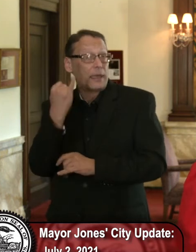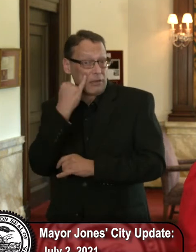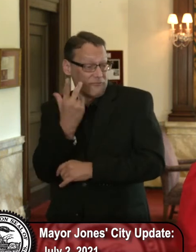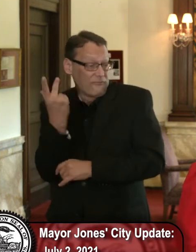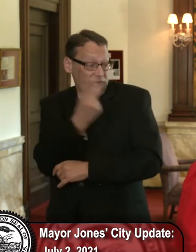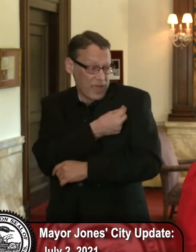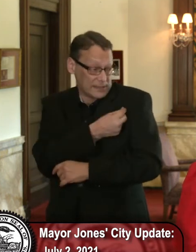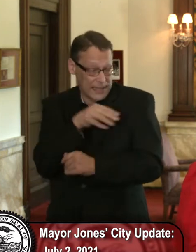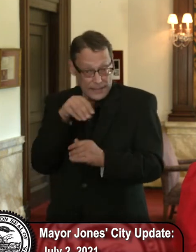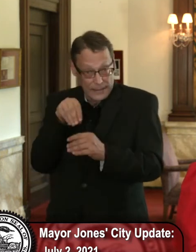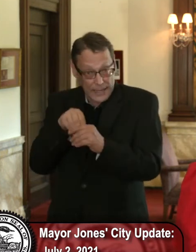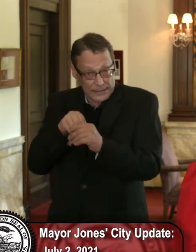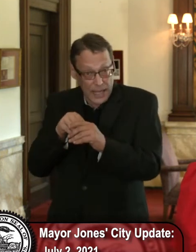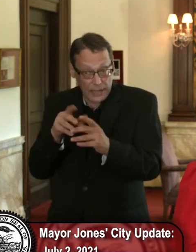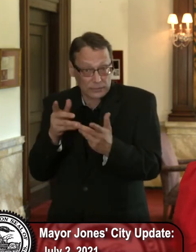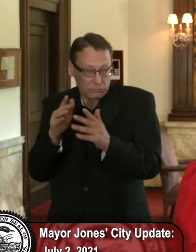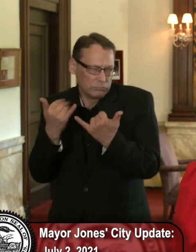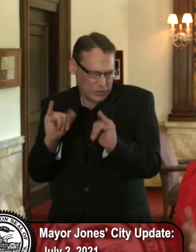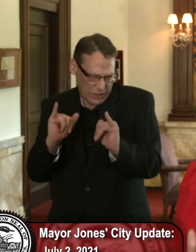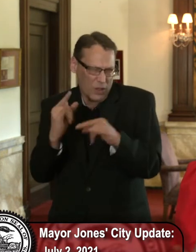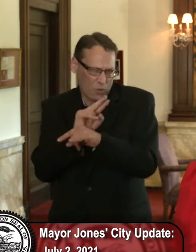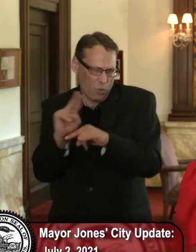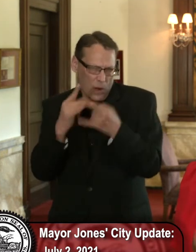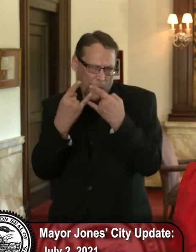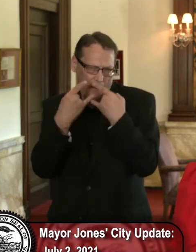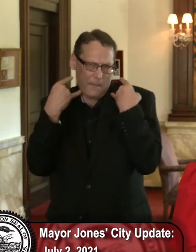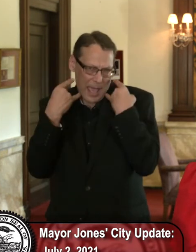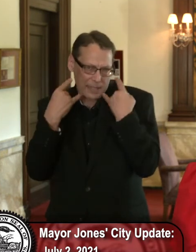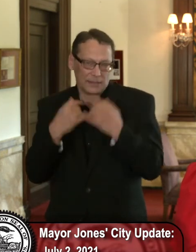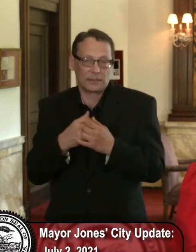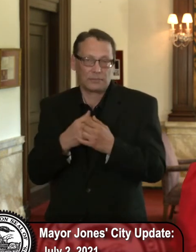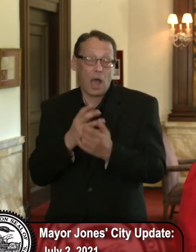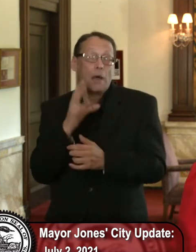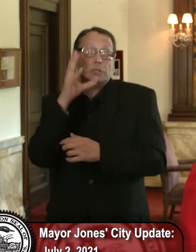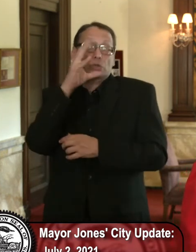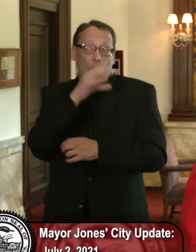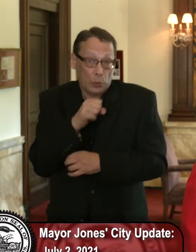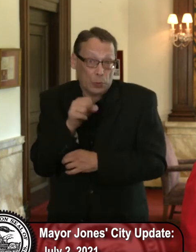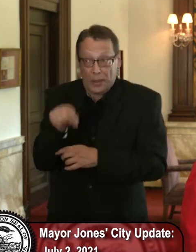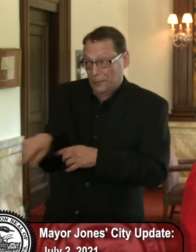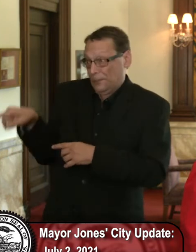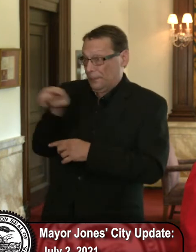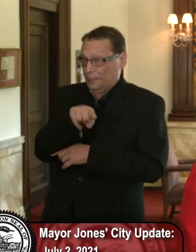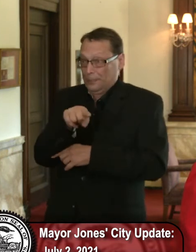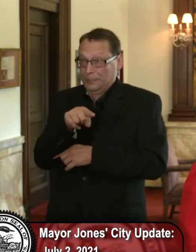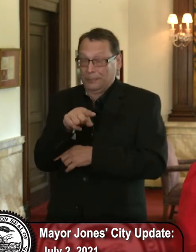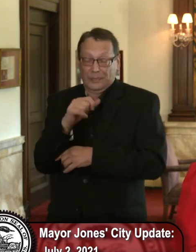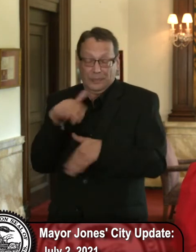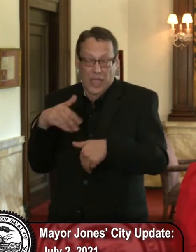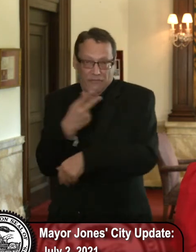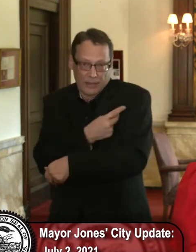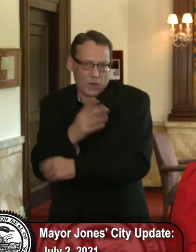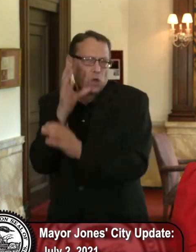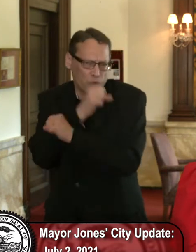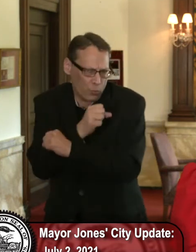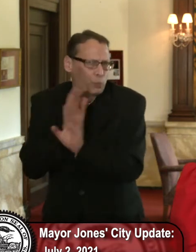masks indoors and assume that that everyone is not vaccinated. We have to stay vigilant and make sure that we're